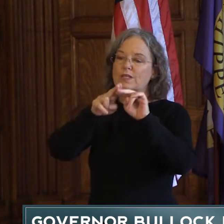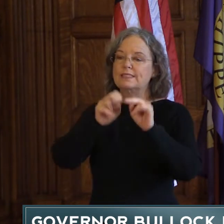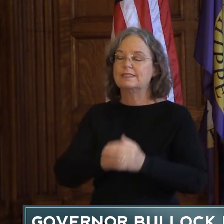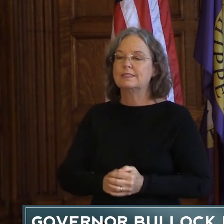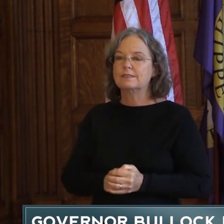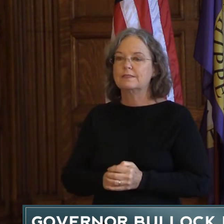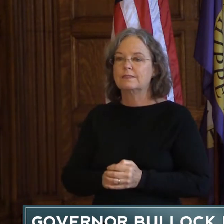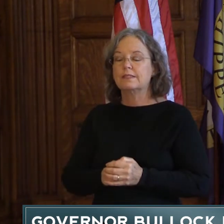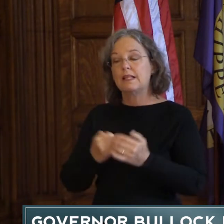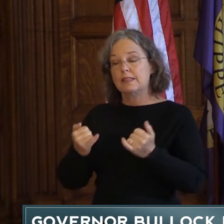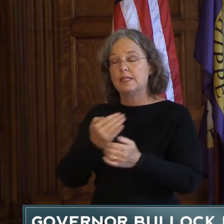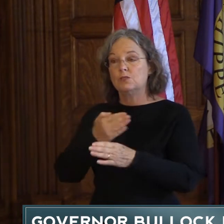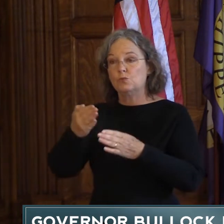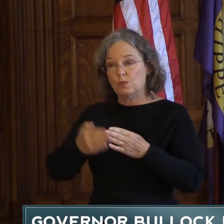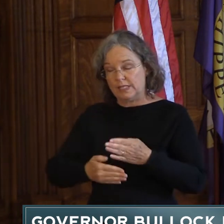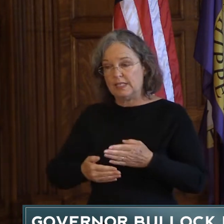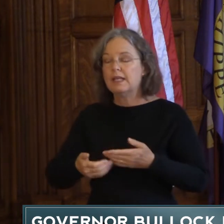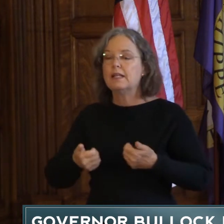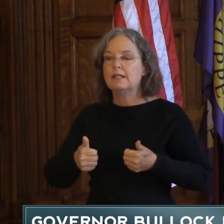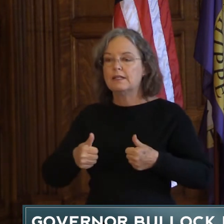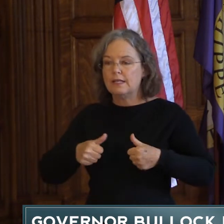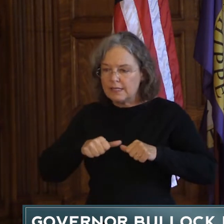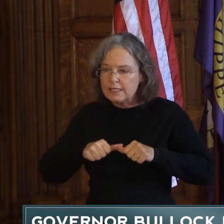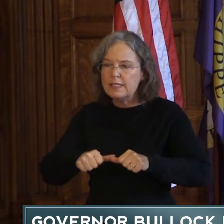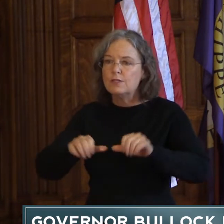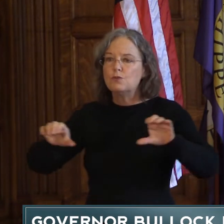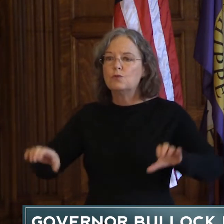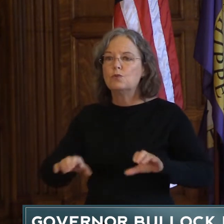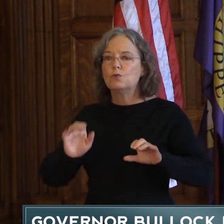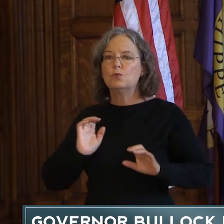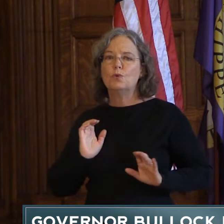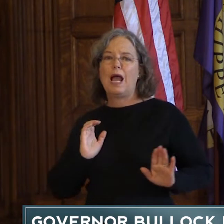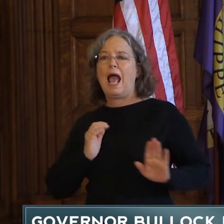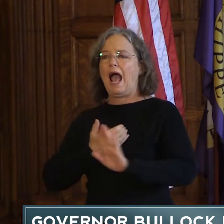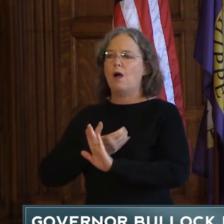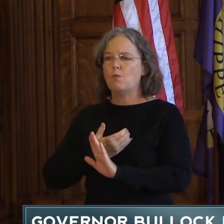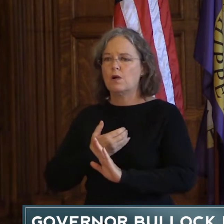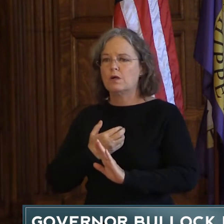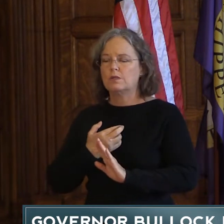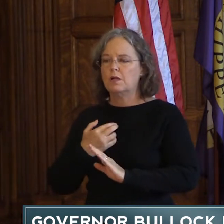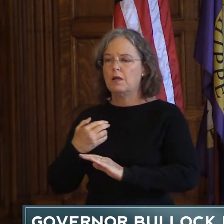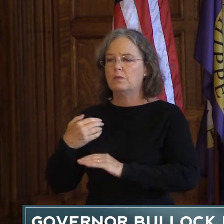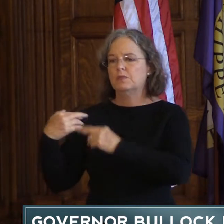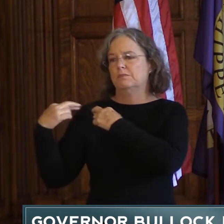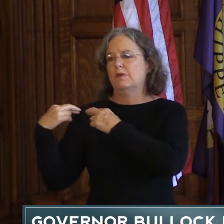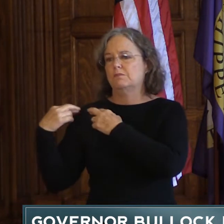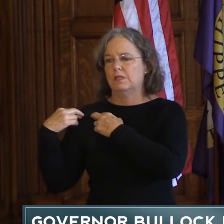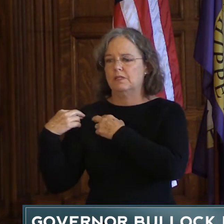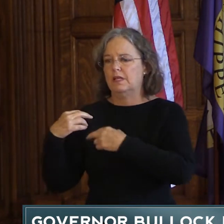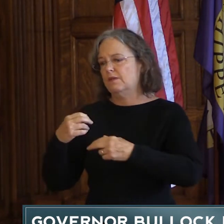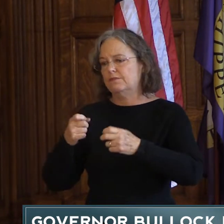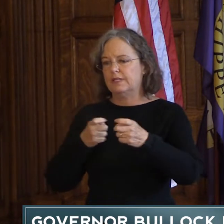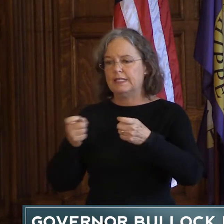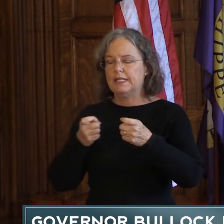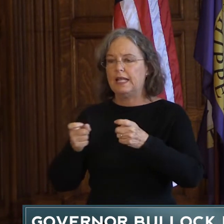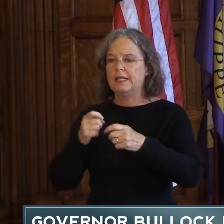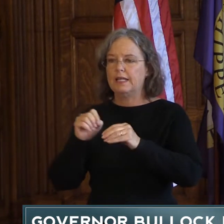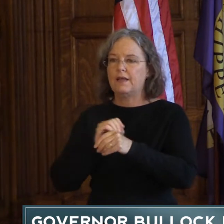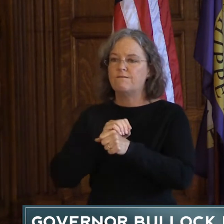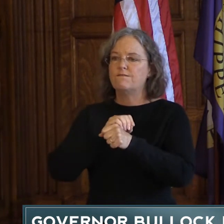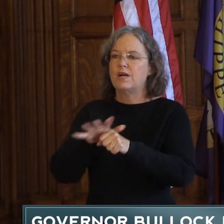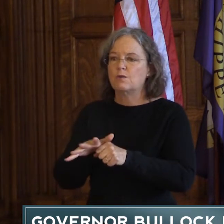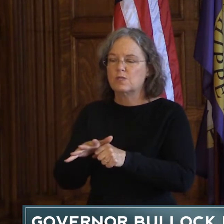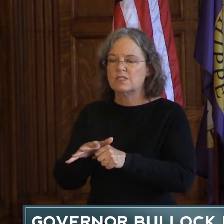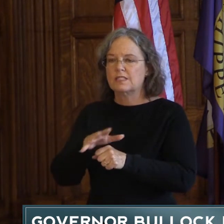this weekend, let's continue to do our part to contain this virus and slow any spread that could